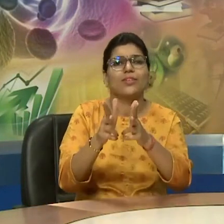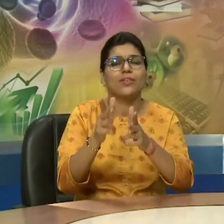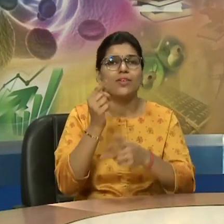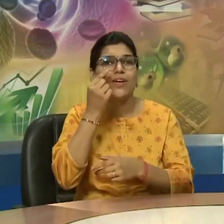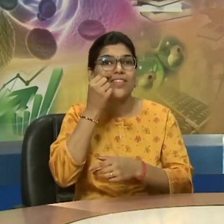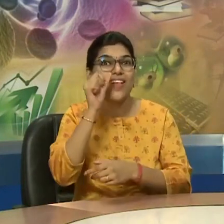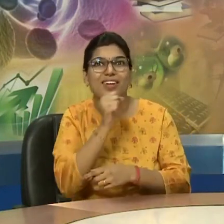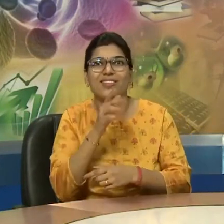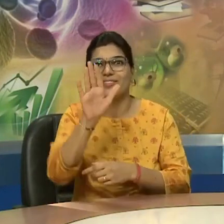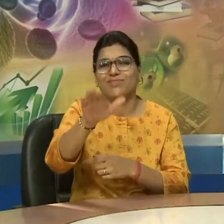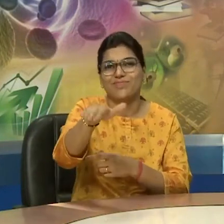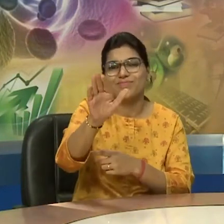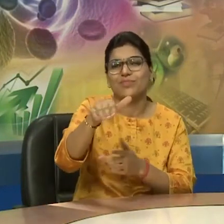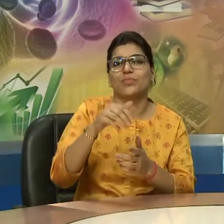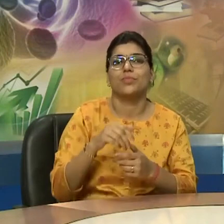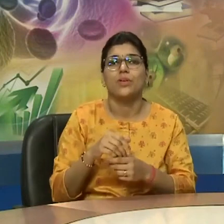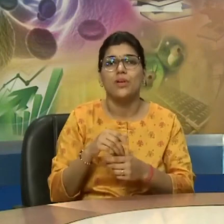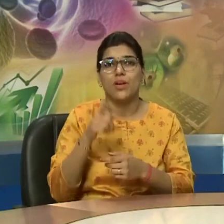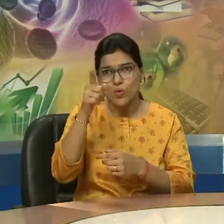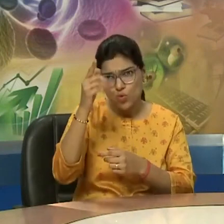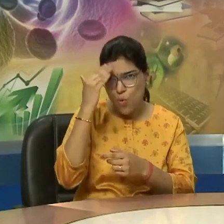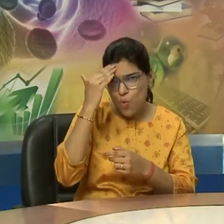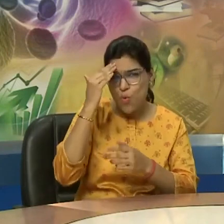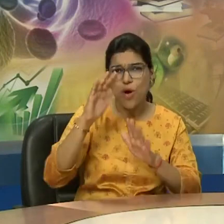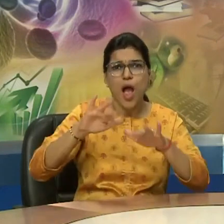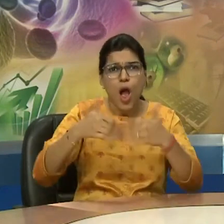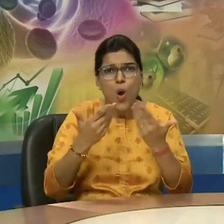It is the village pharmacy.